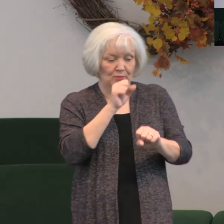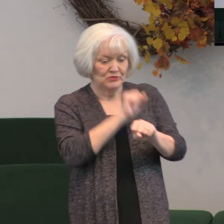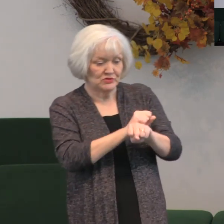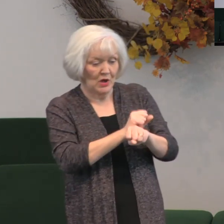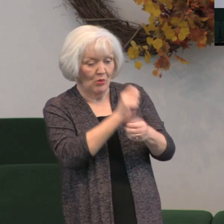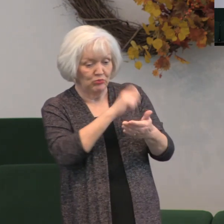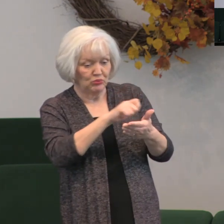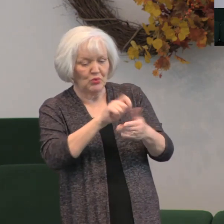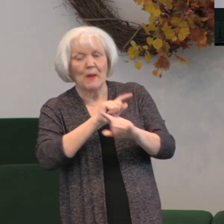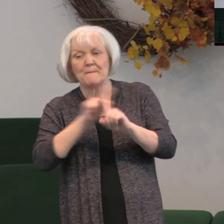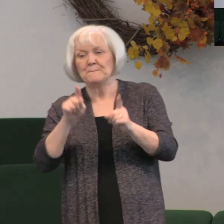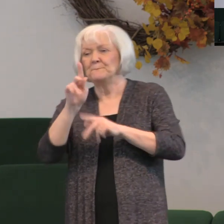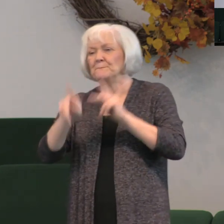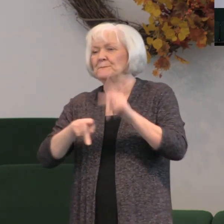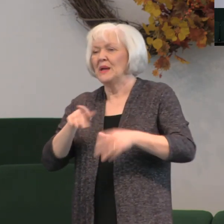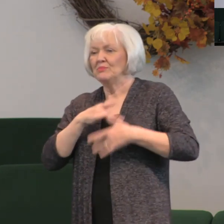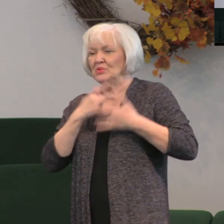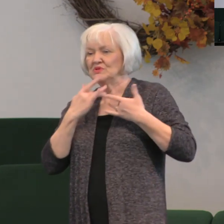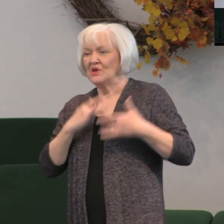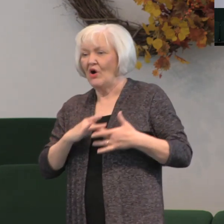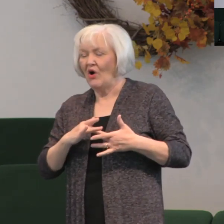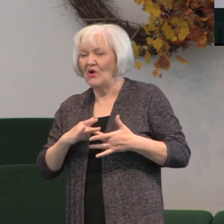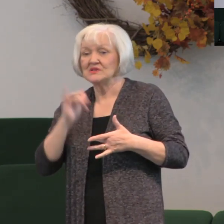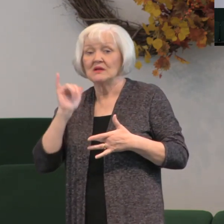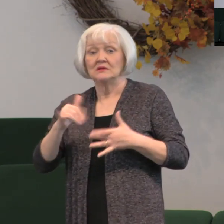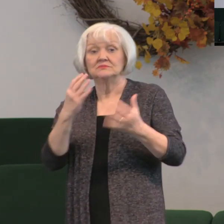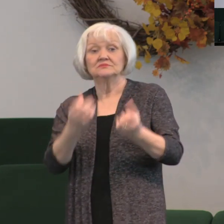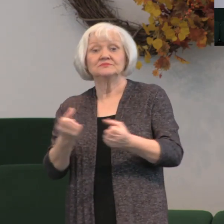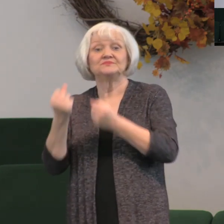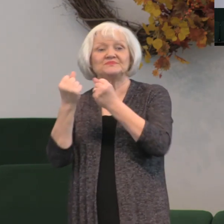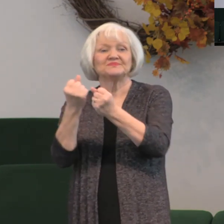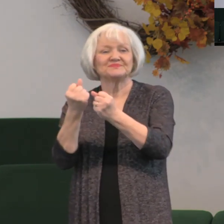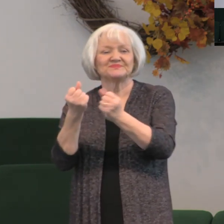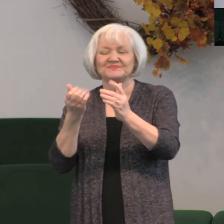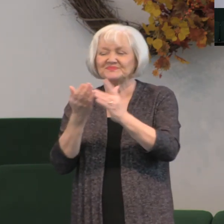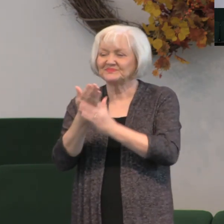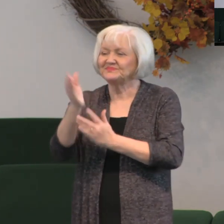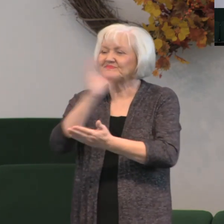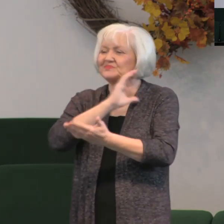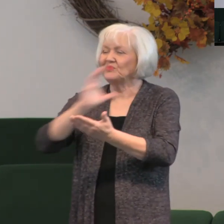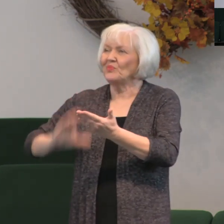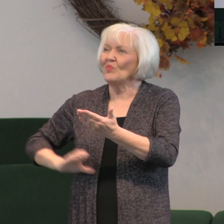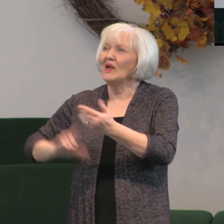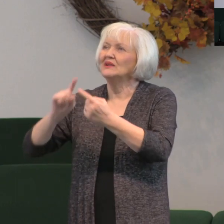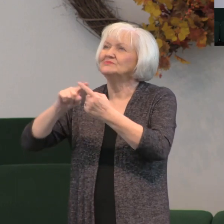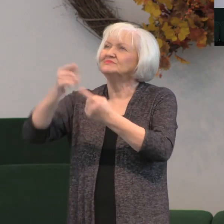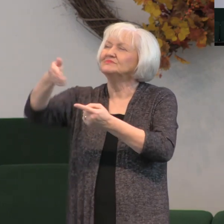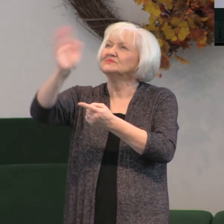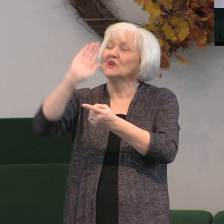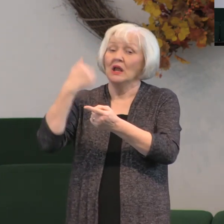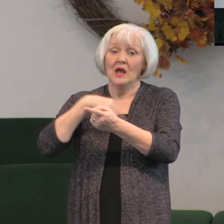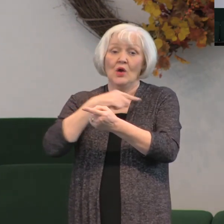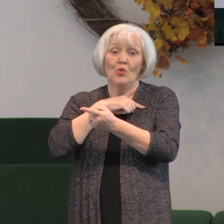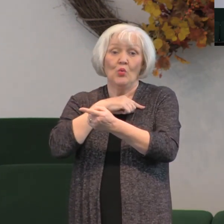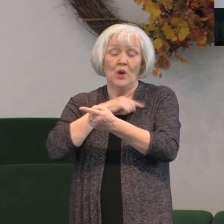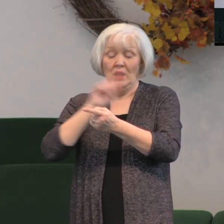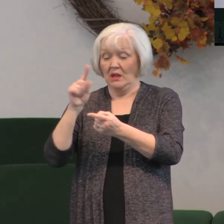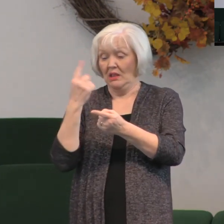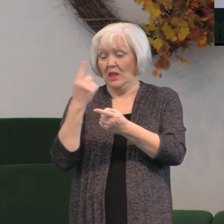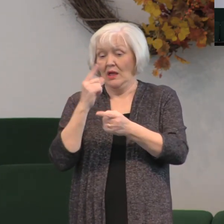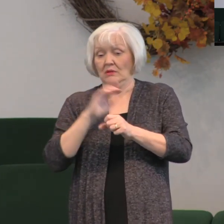of human hearts. Such is the confidence that we have through Christ toward God. Not that we are sufficient in ourselves